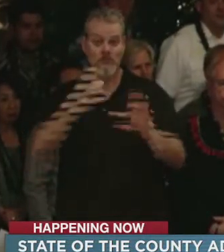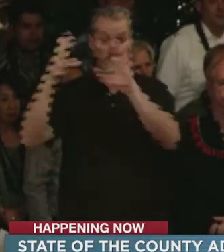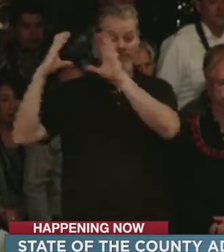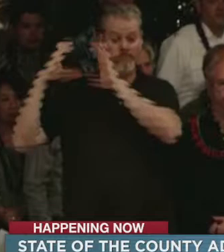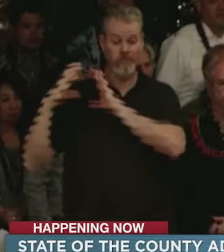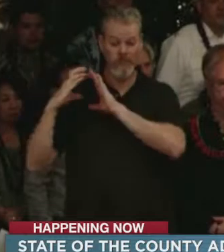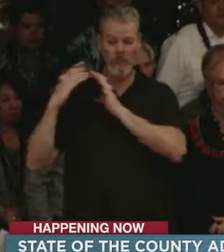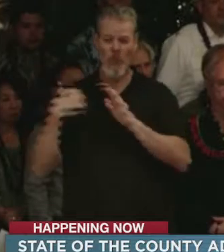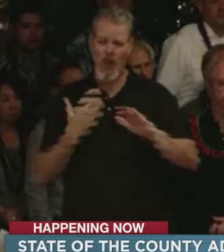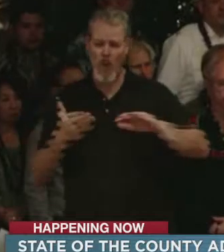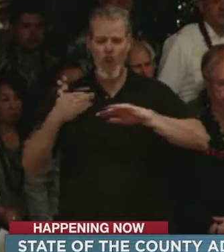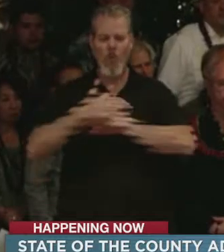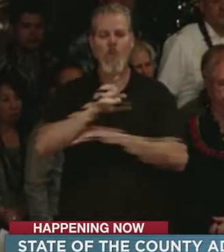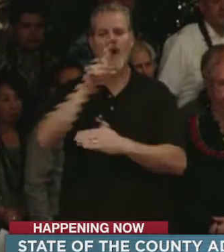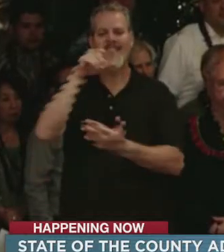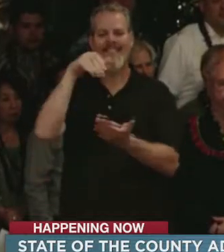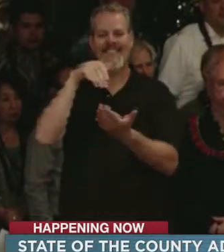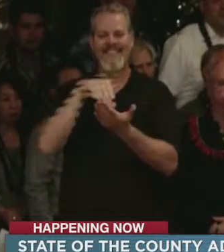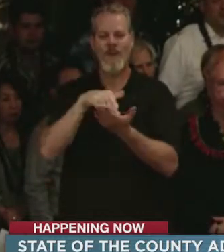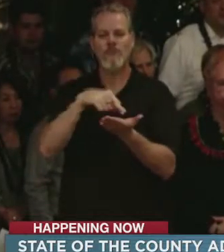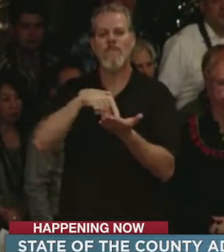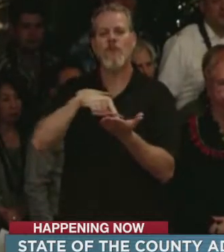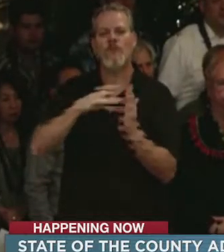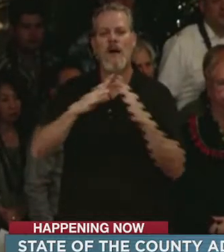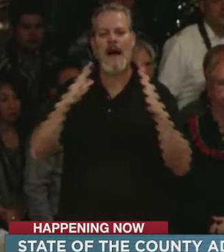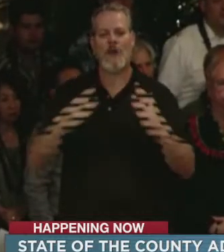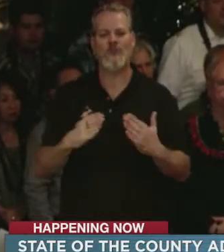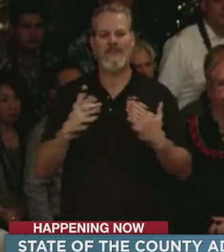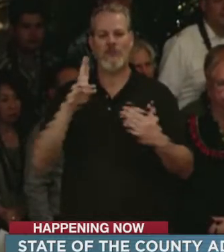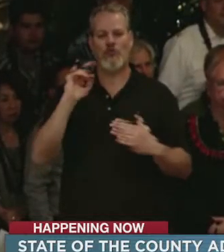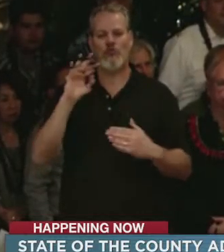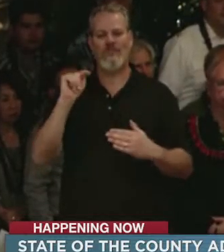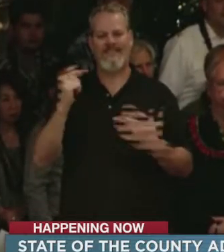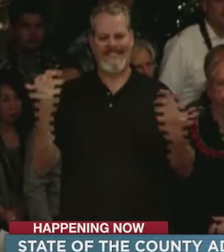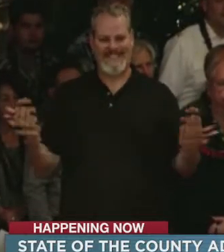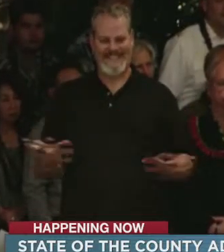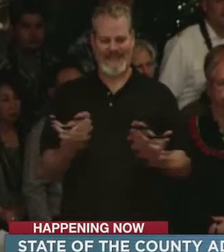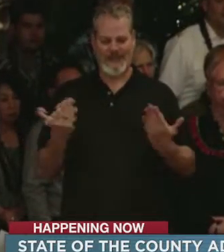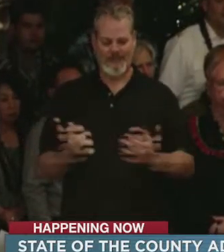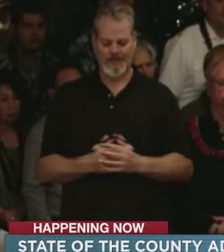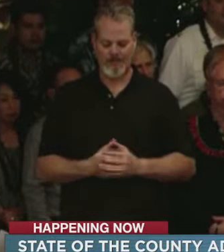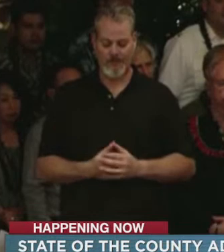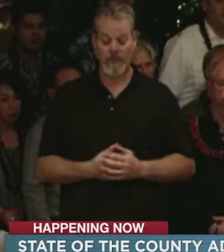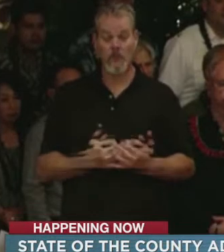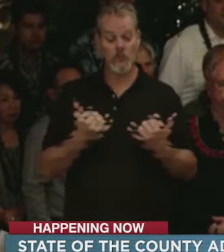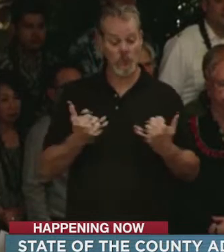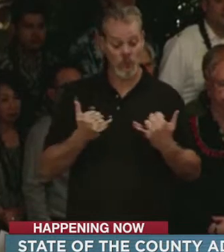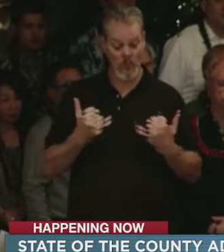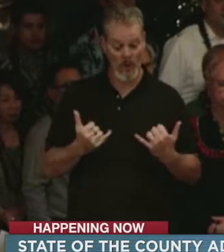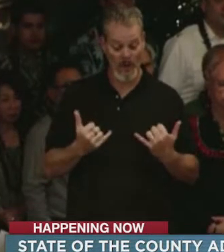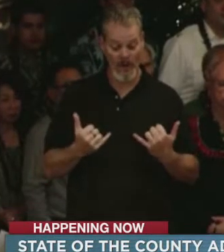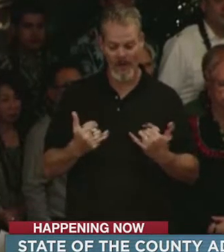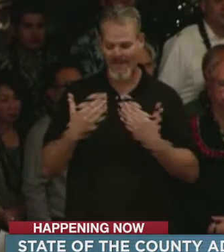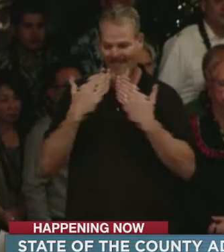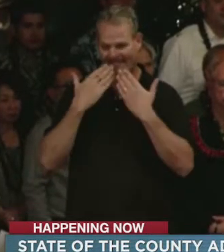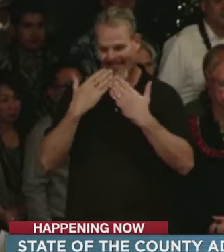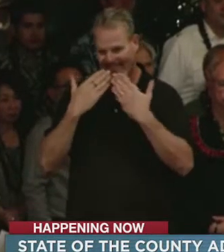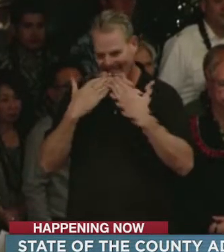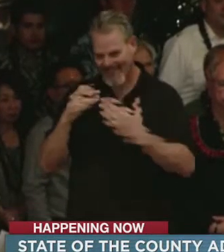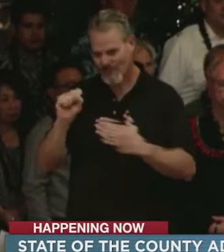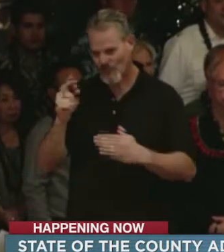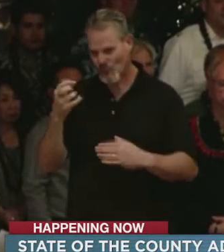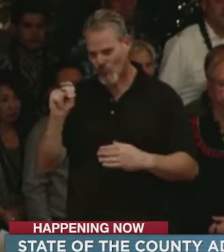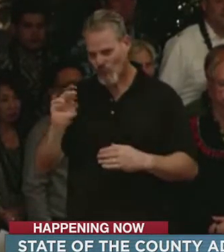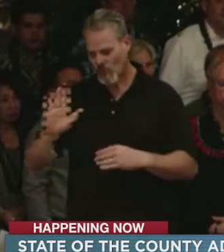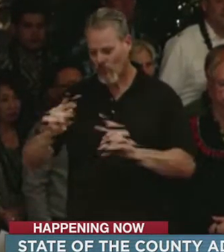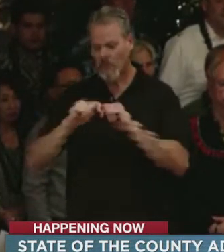over 1,000 affordable housing units in our pipeline. Today, thanks to Susan and her